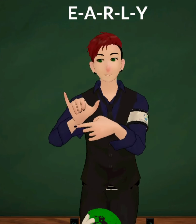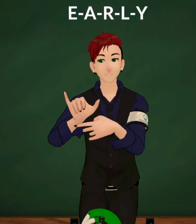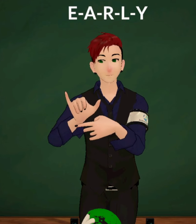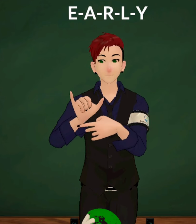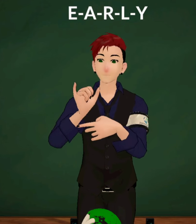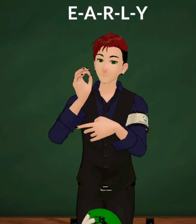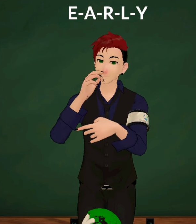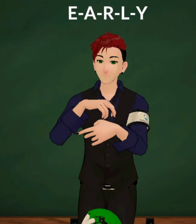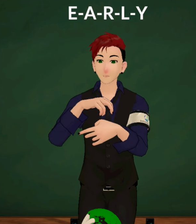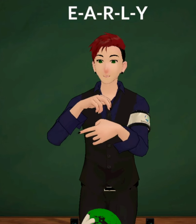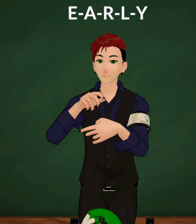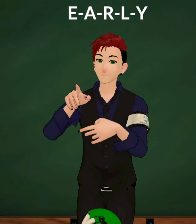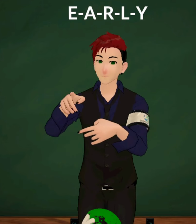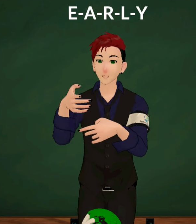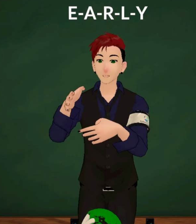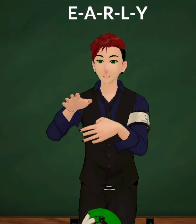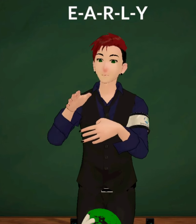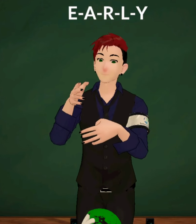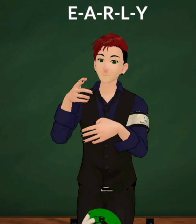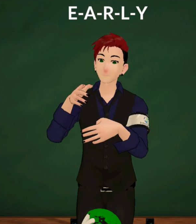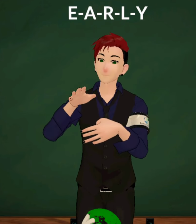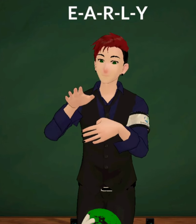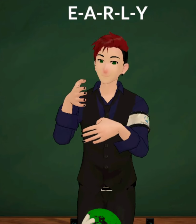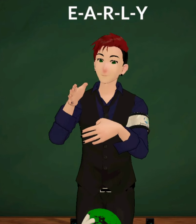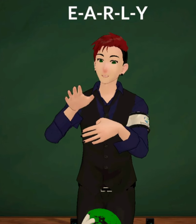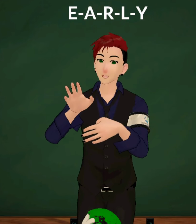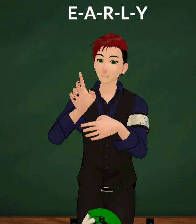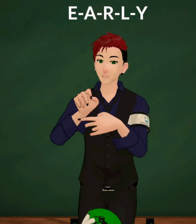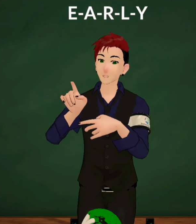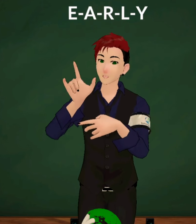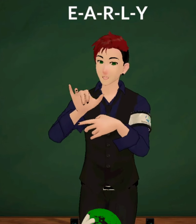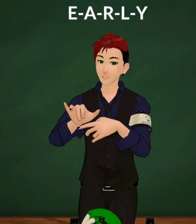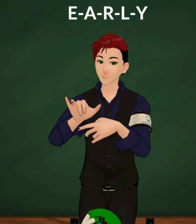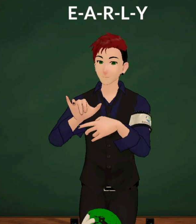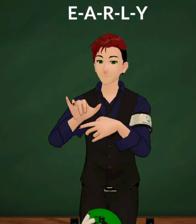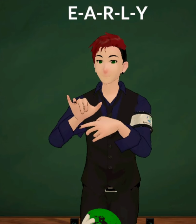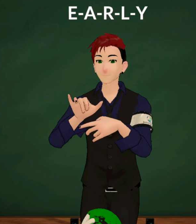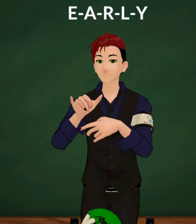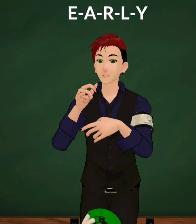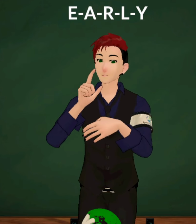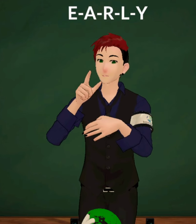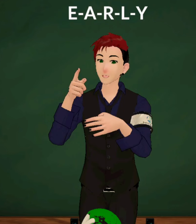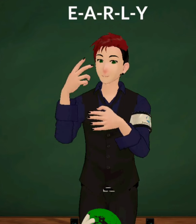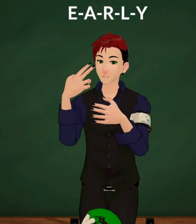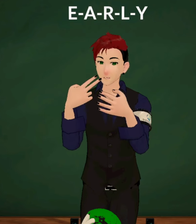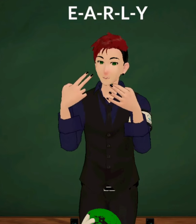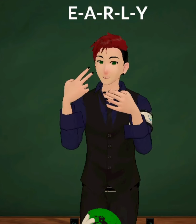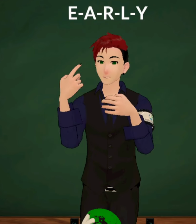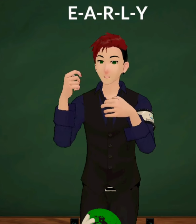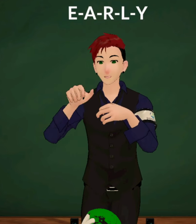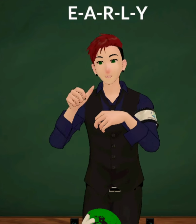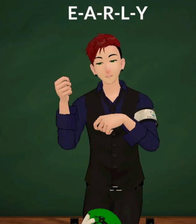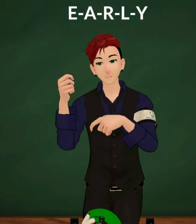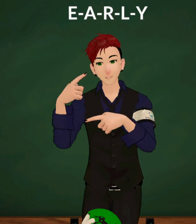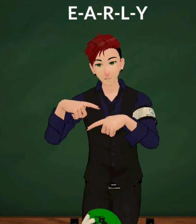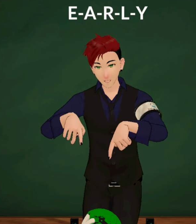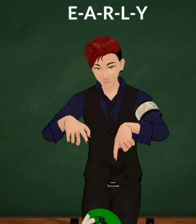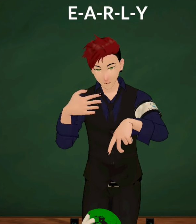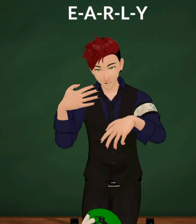Yes. We're kind of like a clock. I'm not sure if that's the reason, because there's another sign, I think it's my